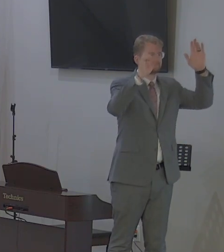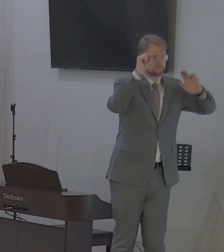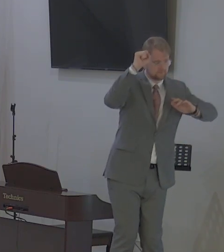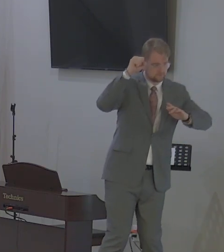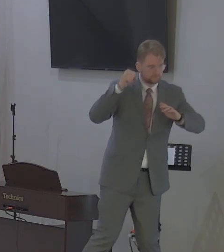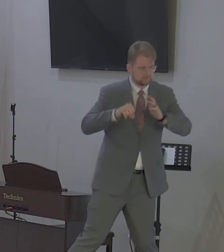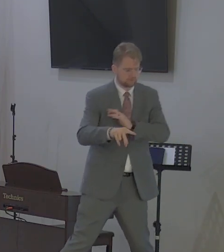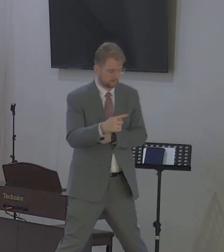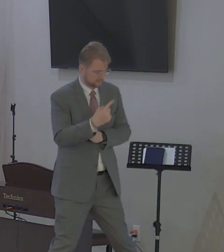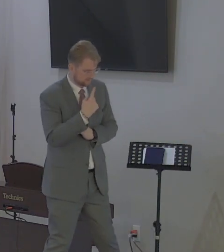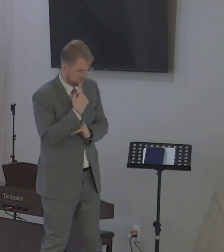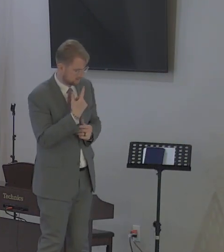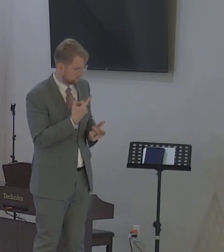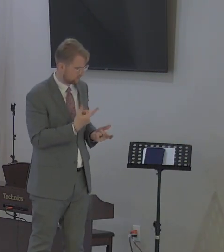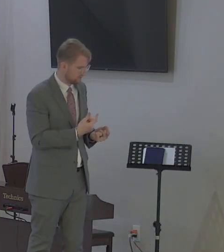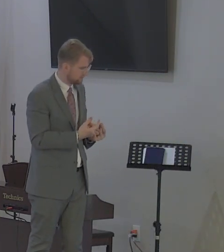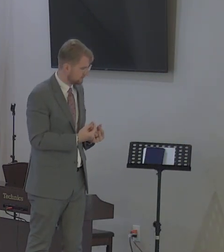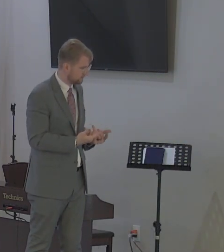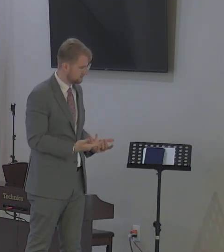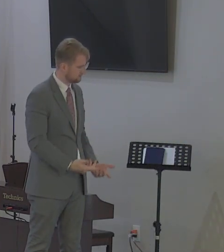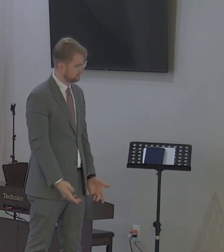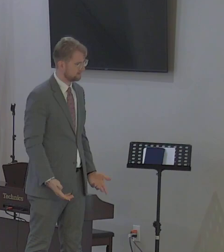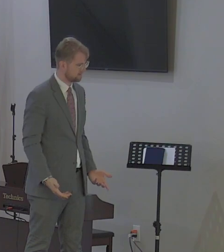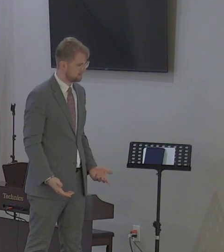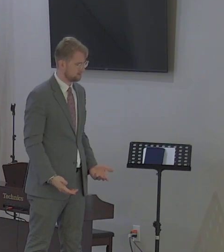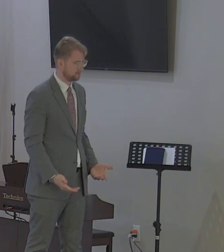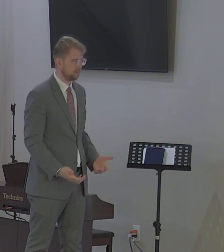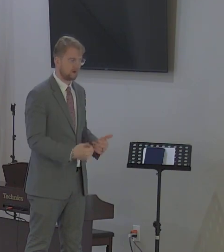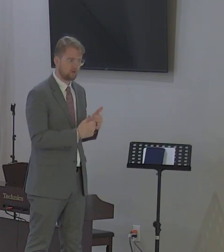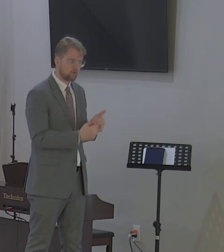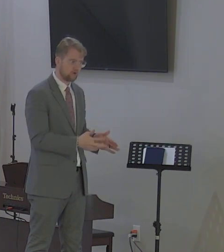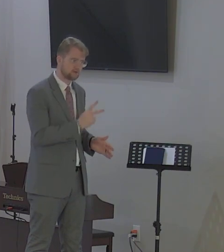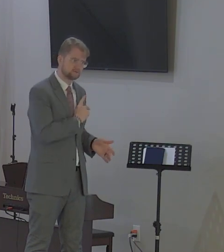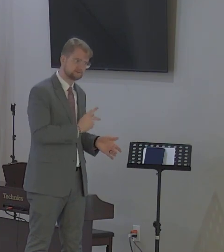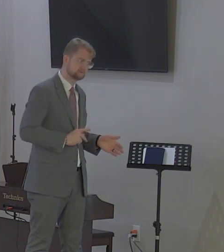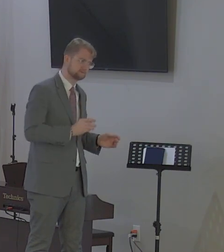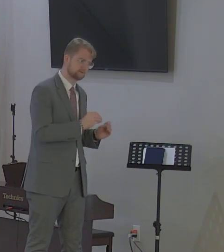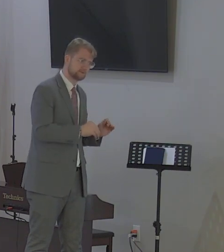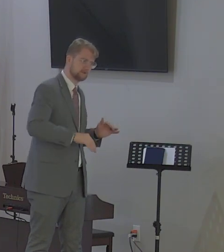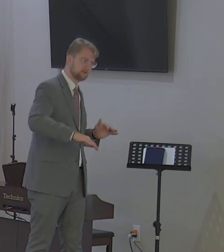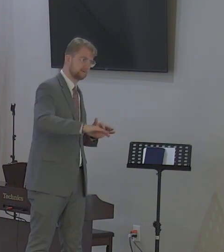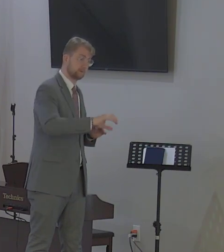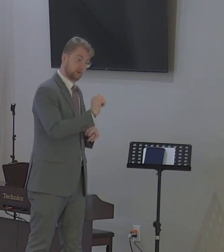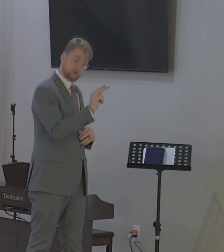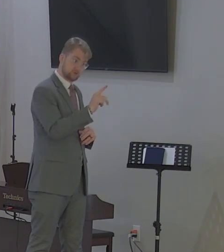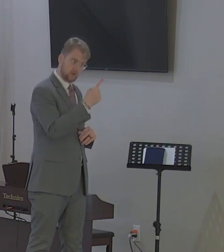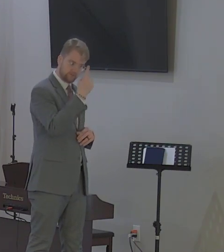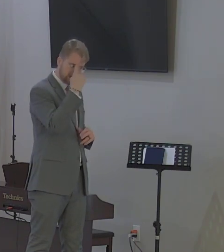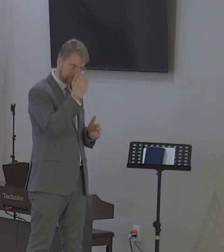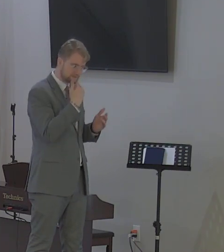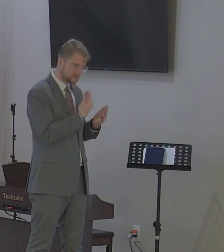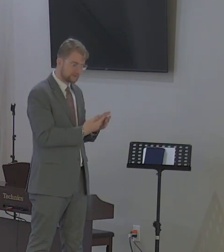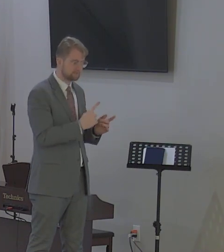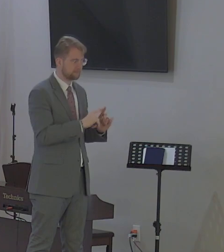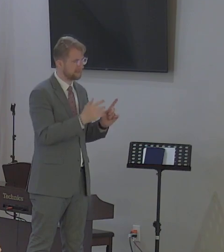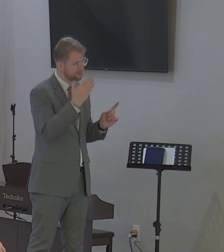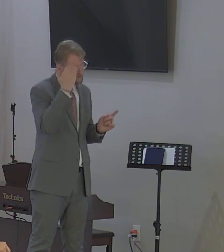Rent the whole kingdom from Saul. Because he wanted to do something that he thought was good outside of what he knew God